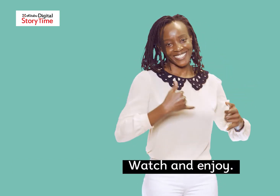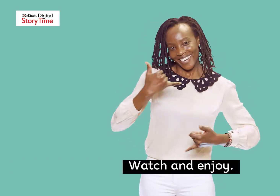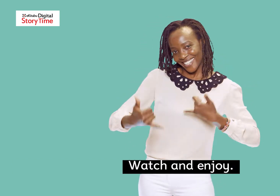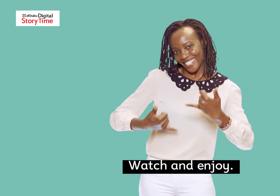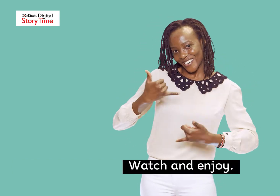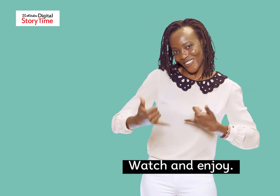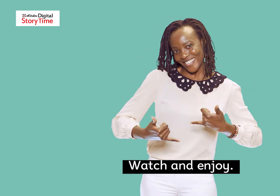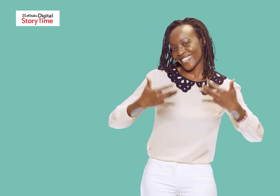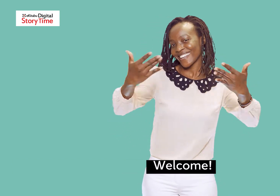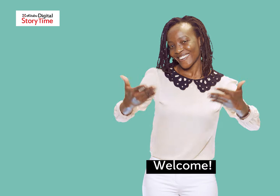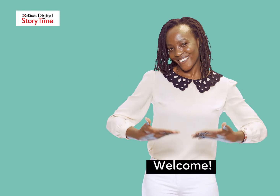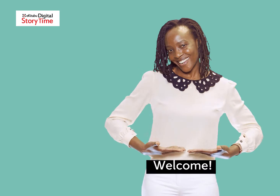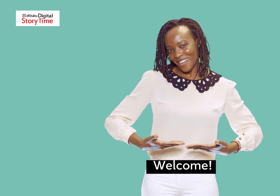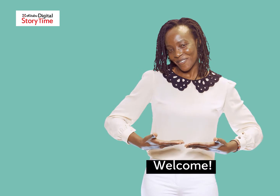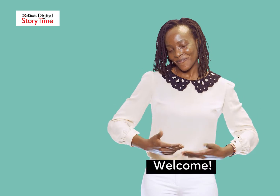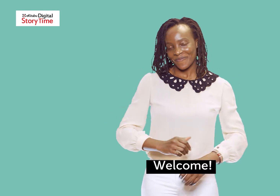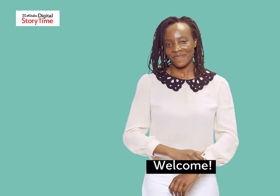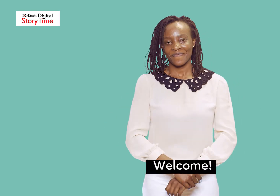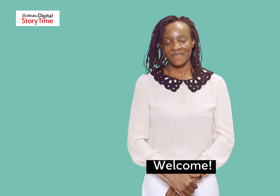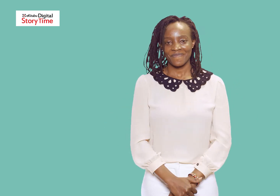Watch and enjoy. Welcome.